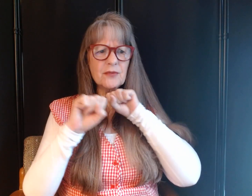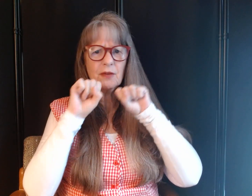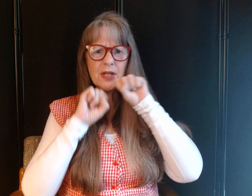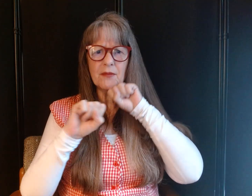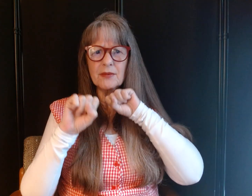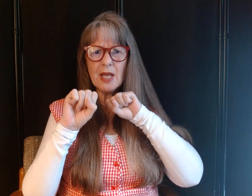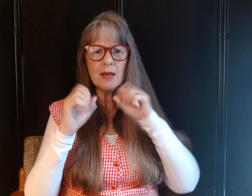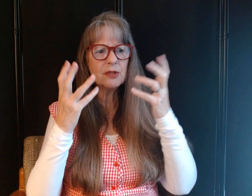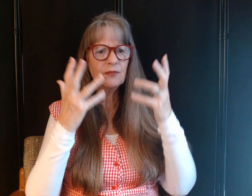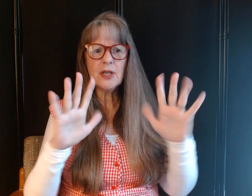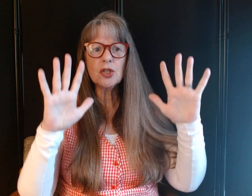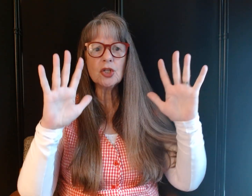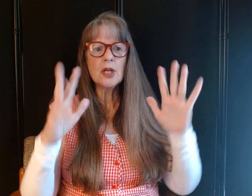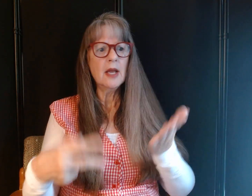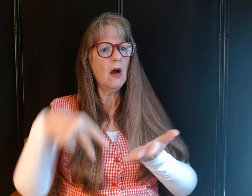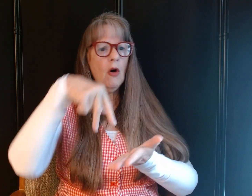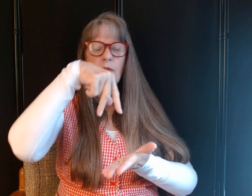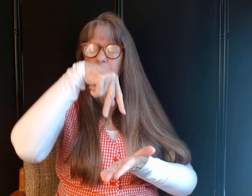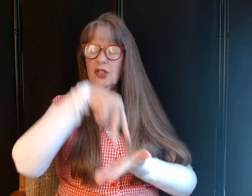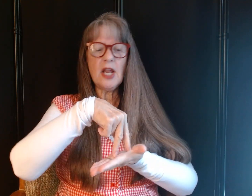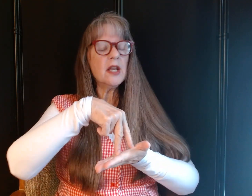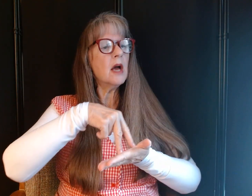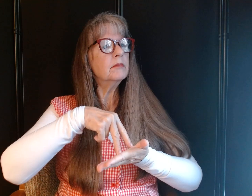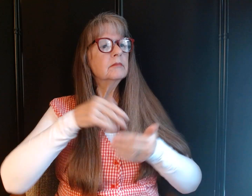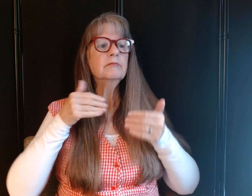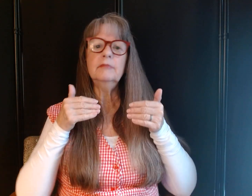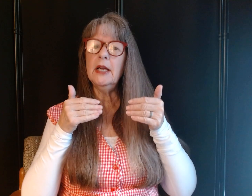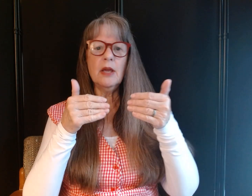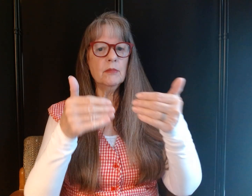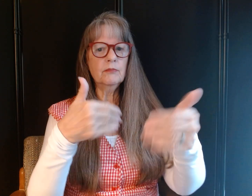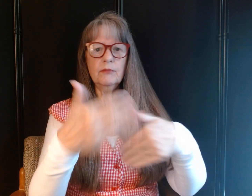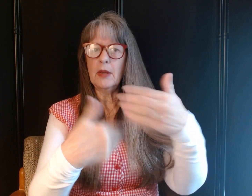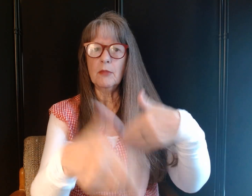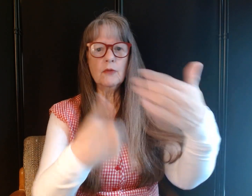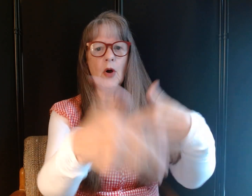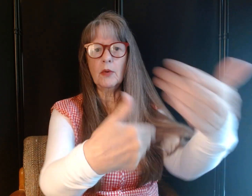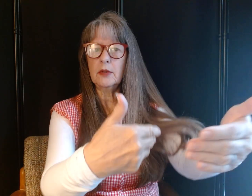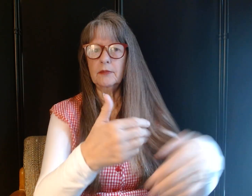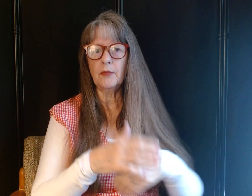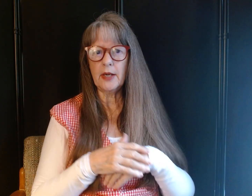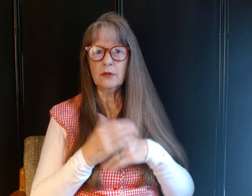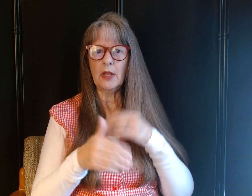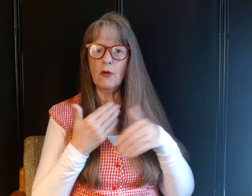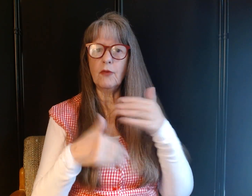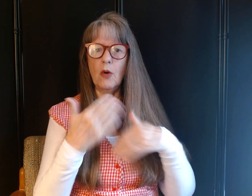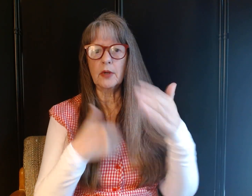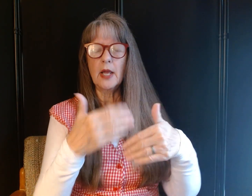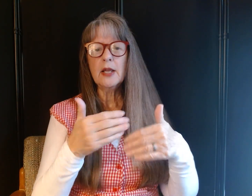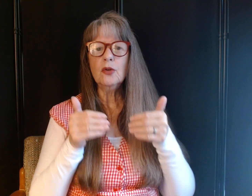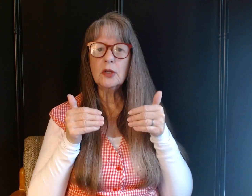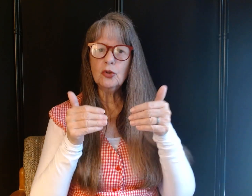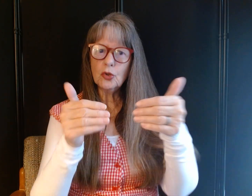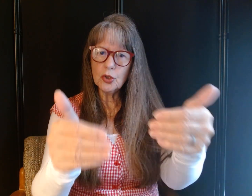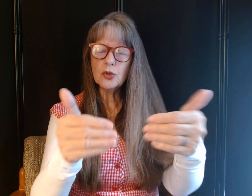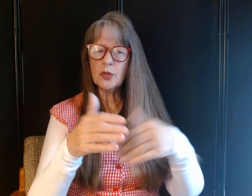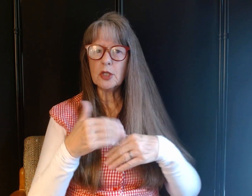tough times finish. Oh, they just stand up and then they move forward, right? They go forward. You could do this, but